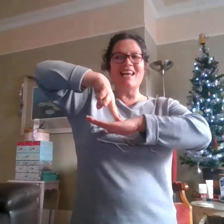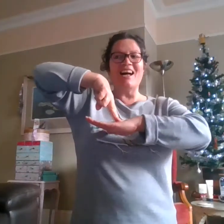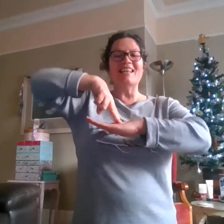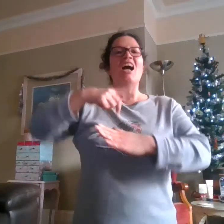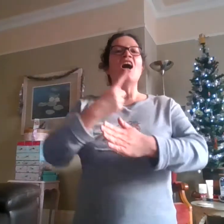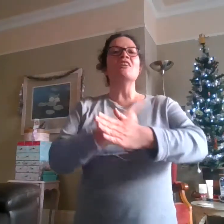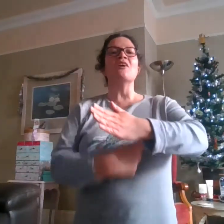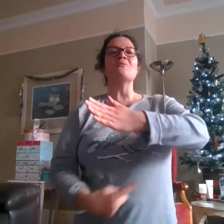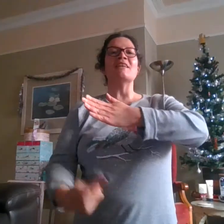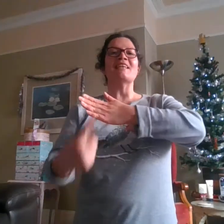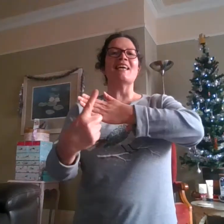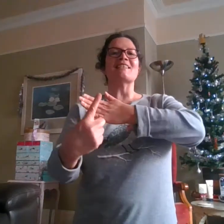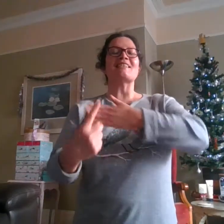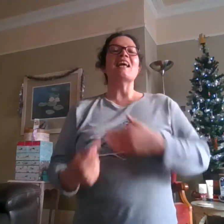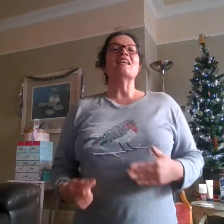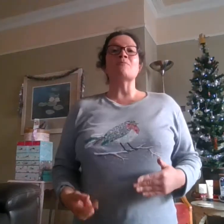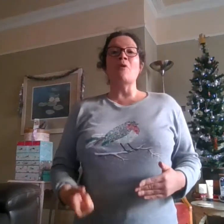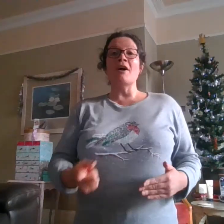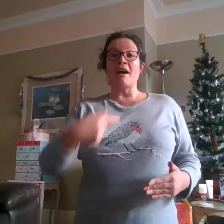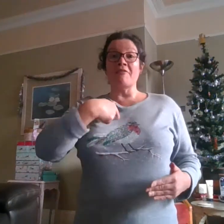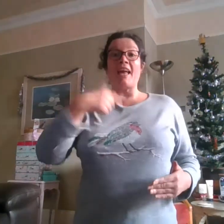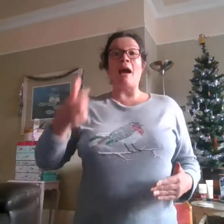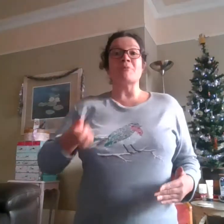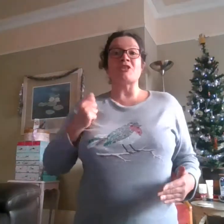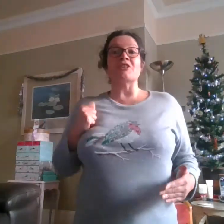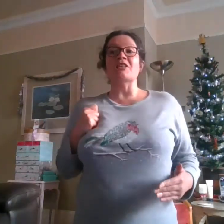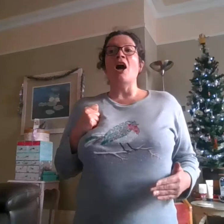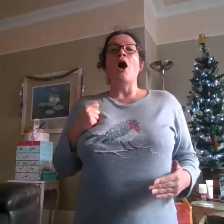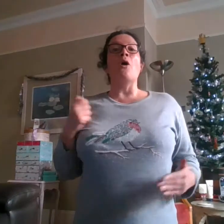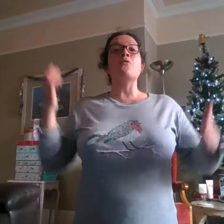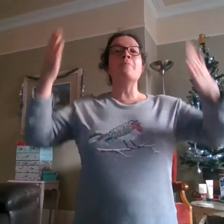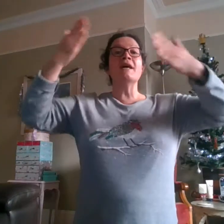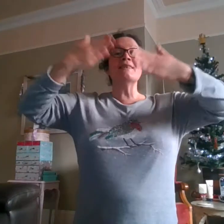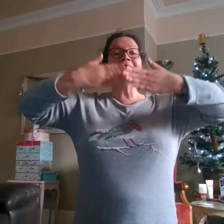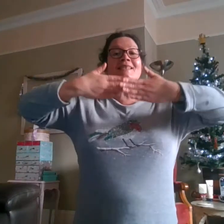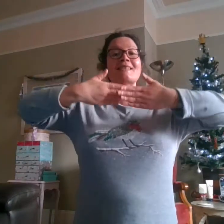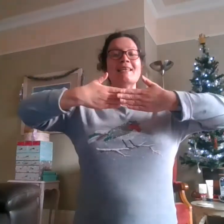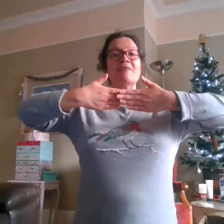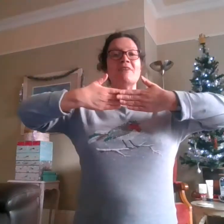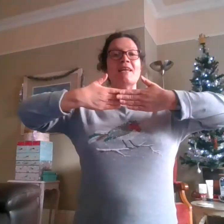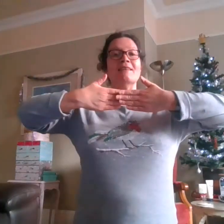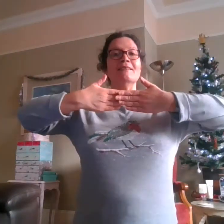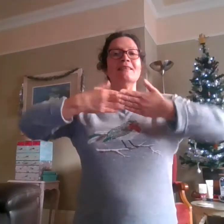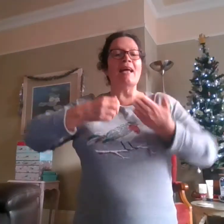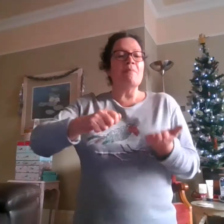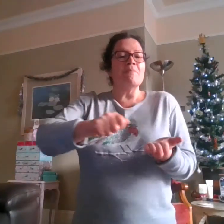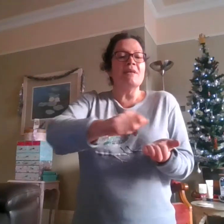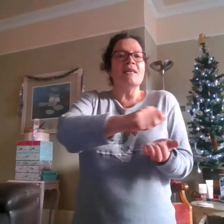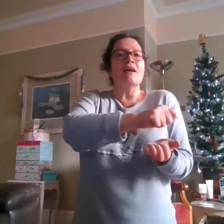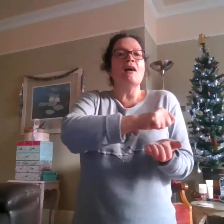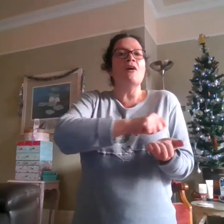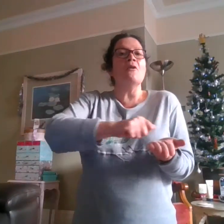line, loneliness is what I've captured. Oh, but this evening can be a